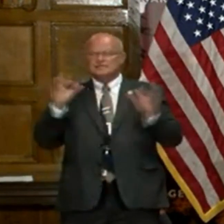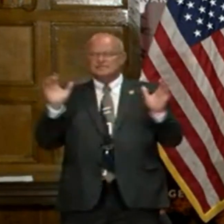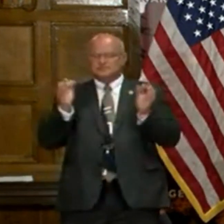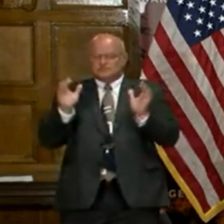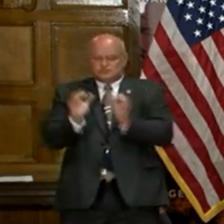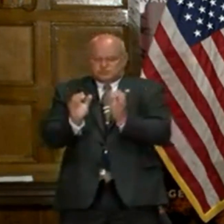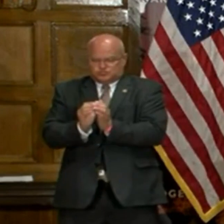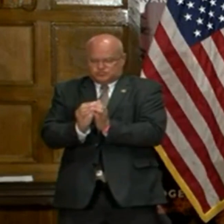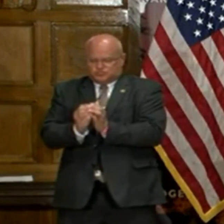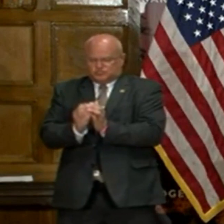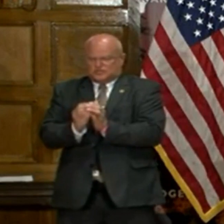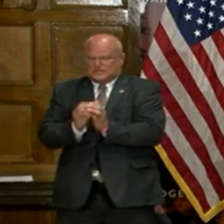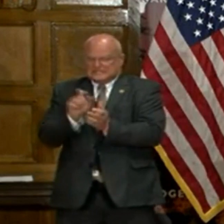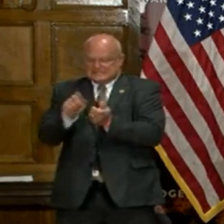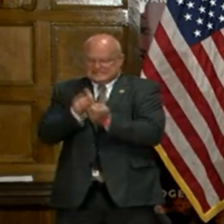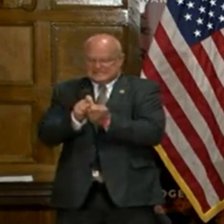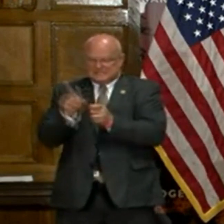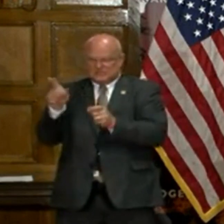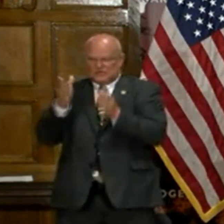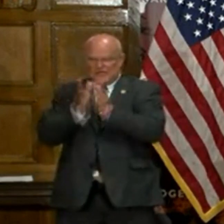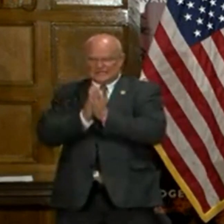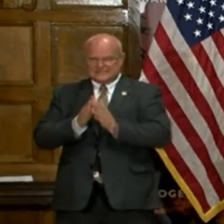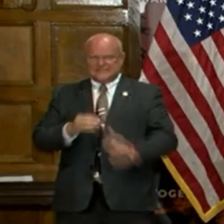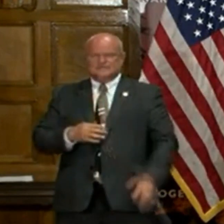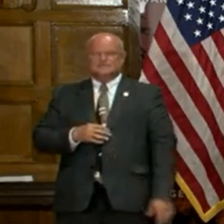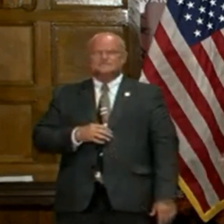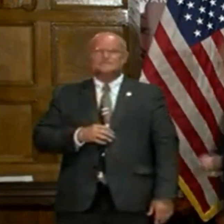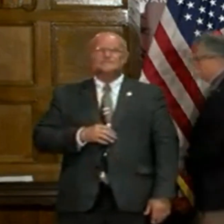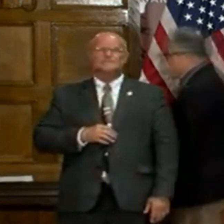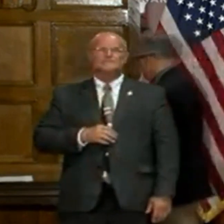as granular as you are asking for.